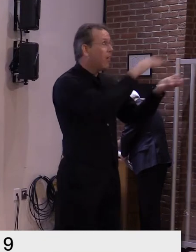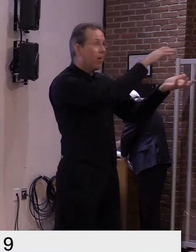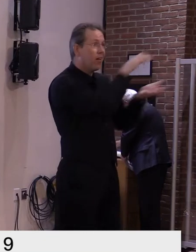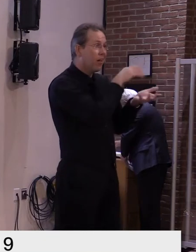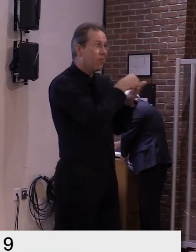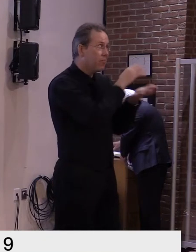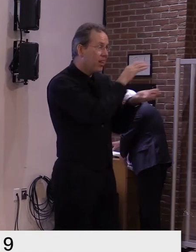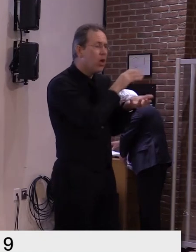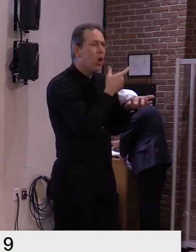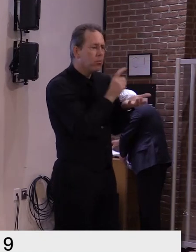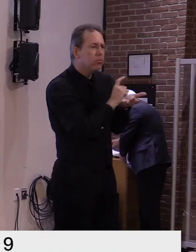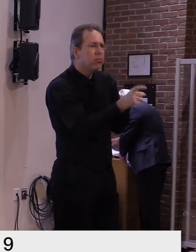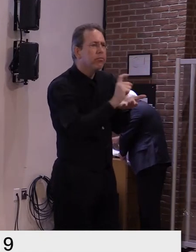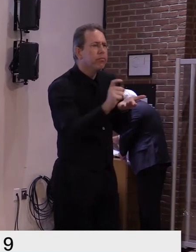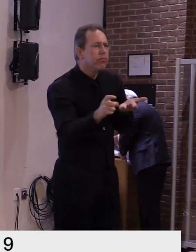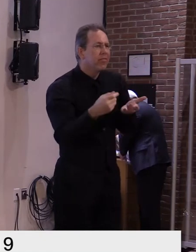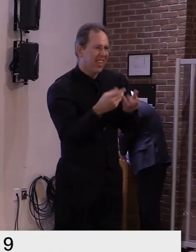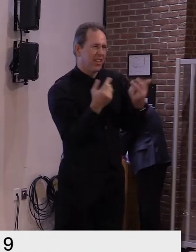school districts.